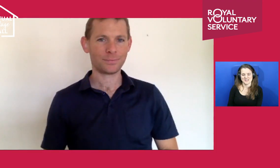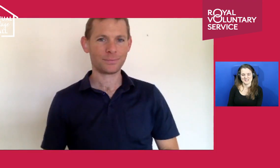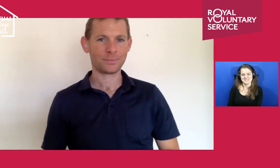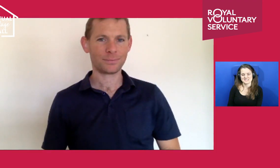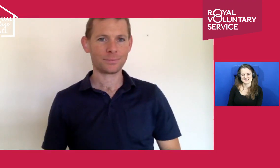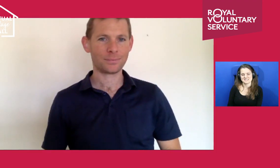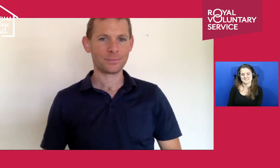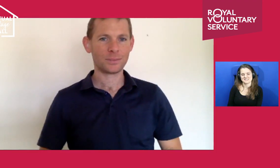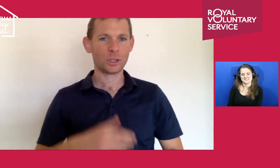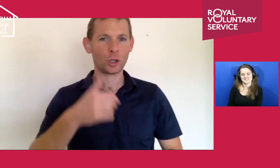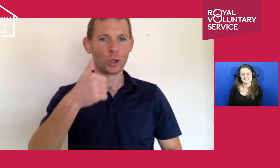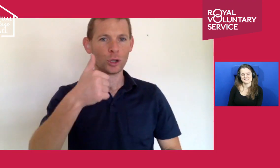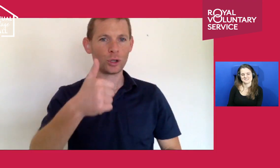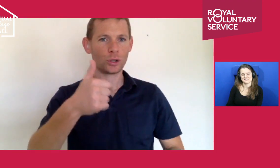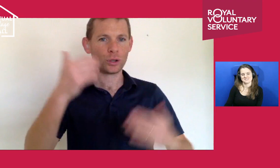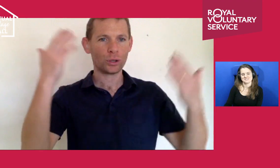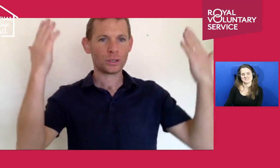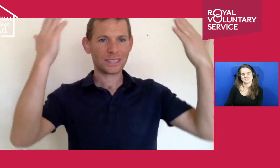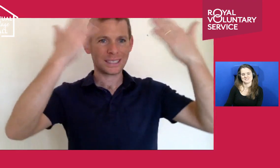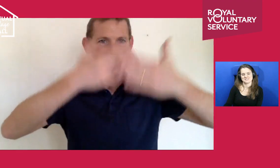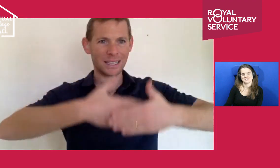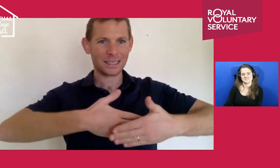Good night.